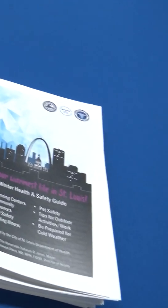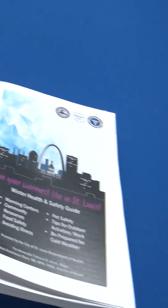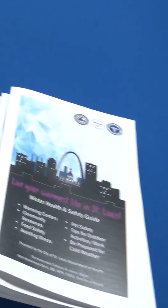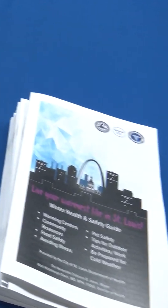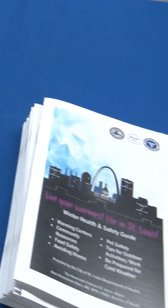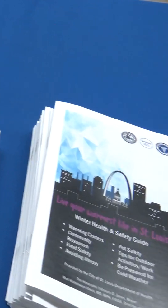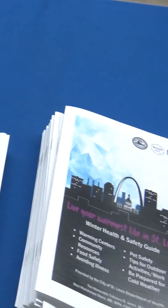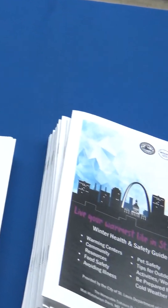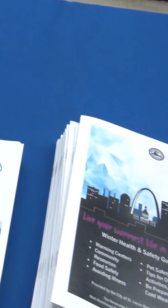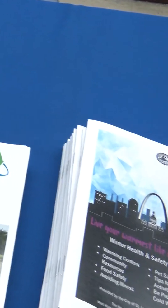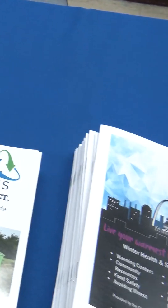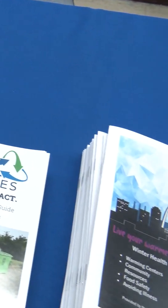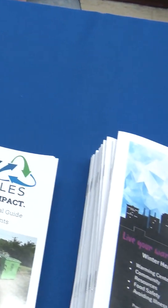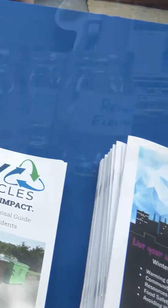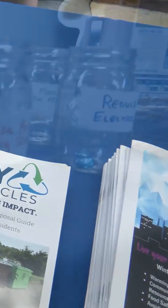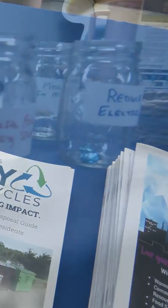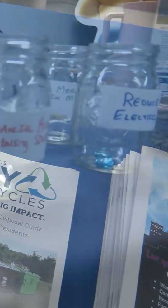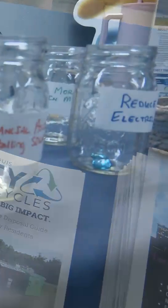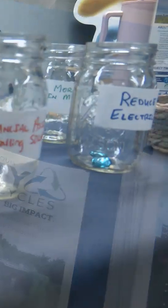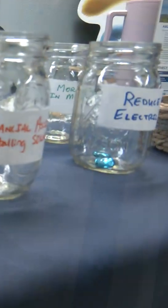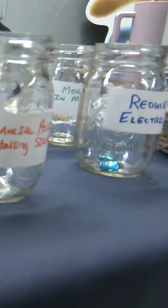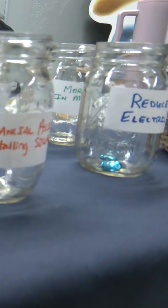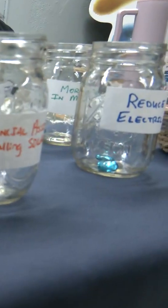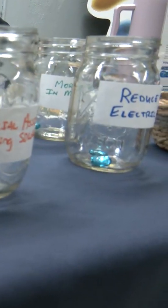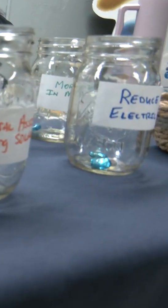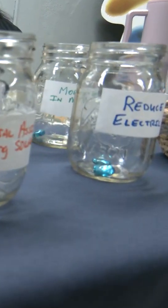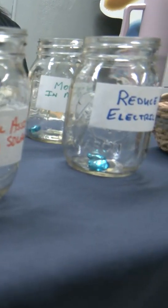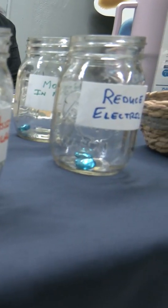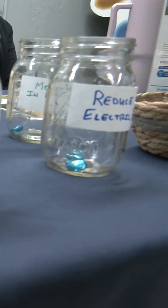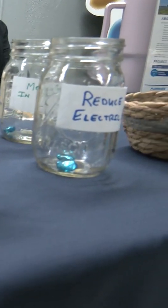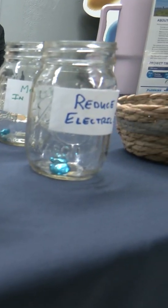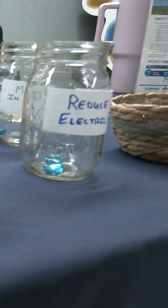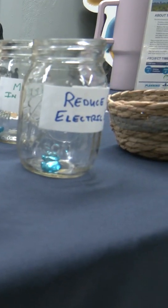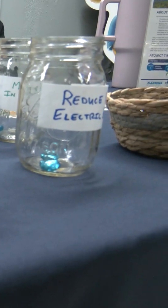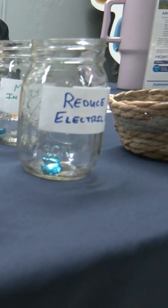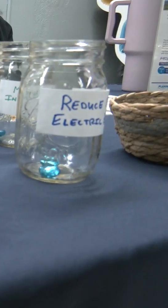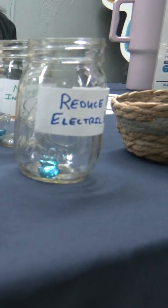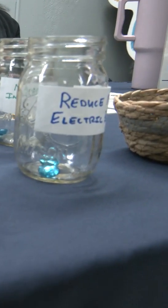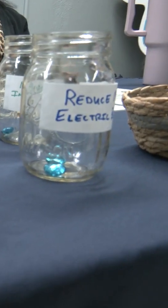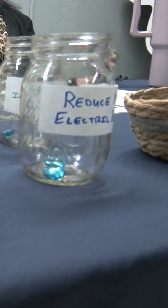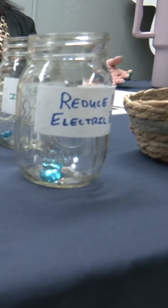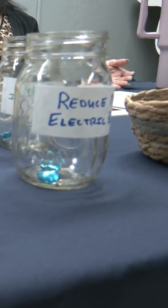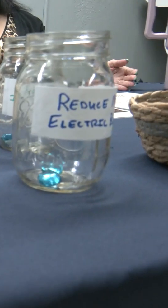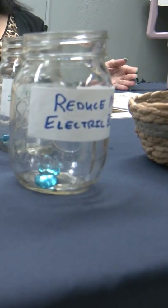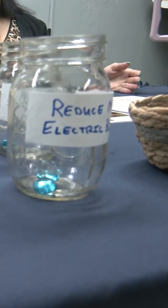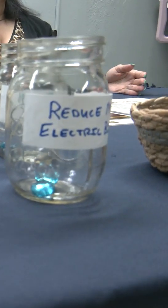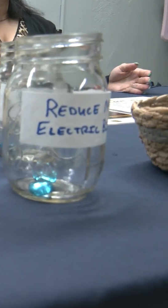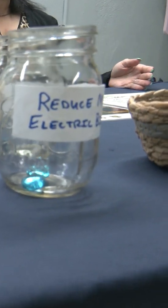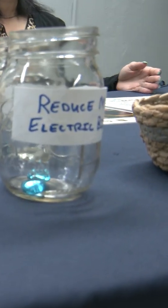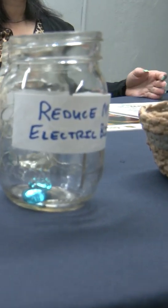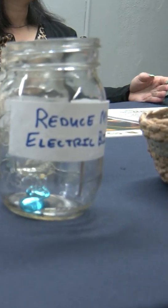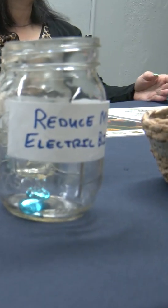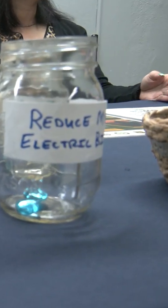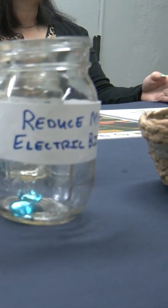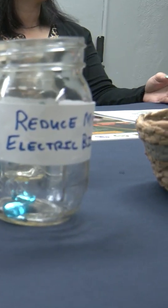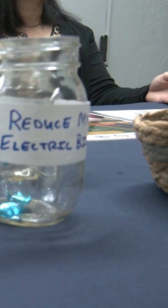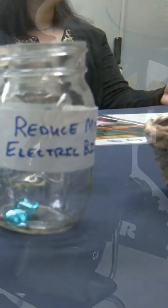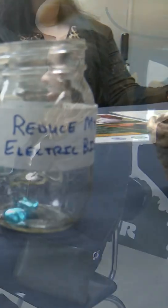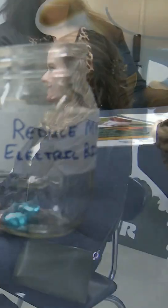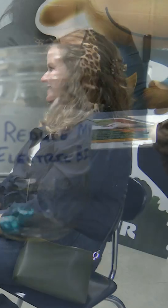All right. Well, we will stick around if you don't feel comfortable asking a question on the microphone. But again,